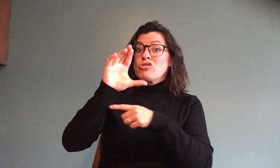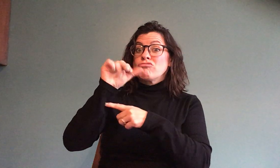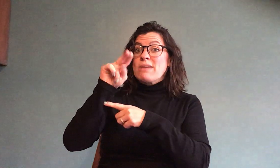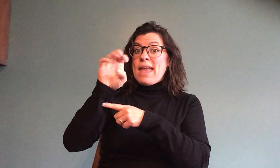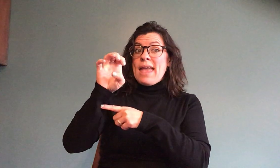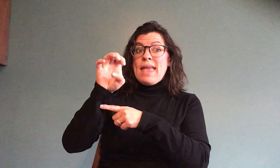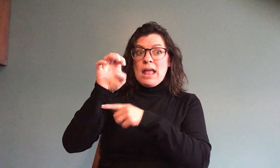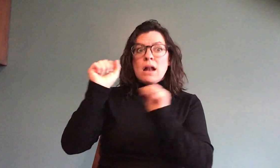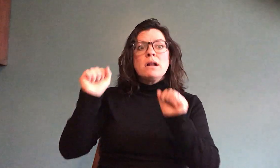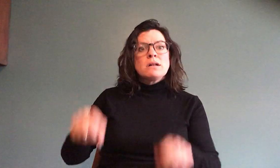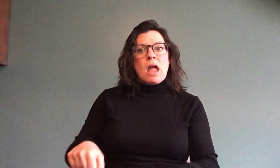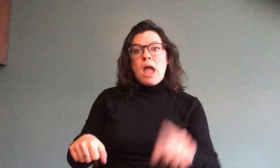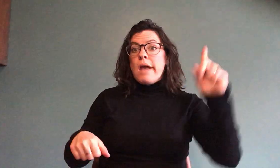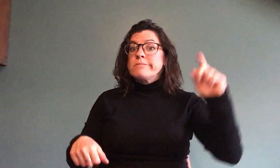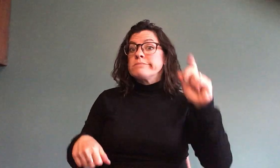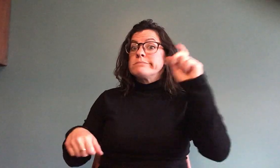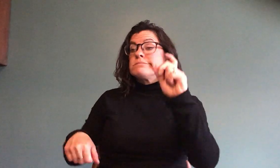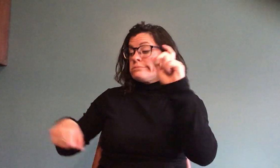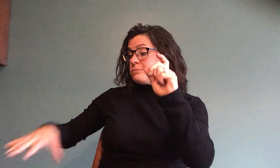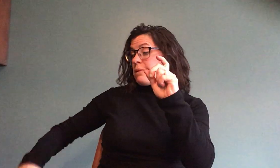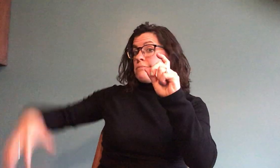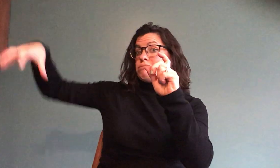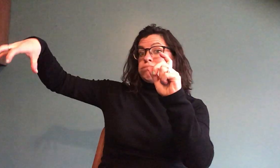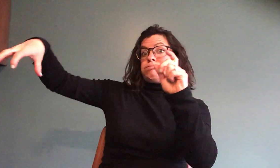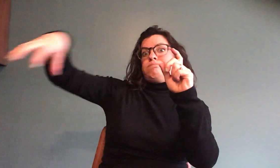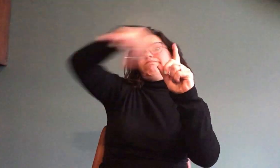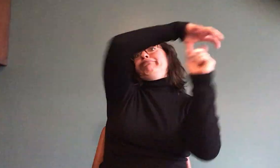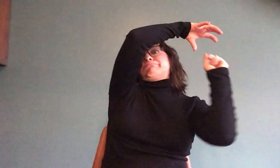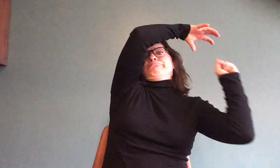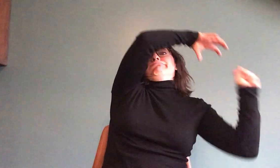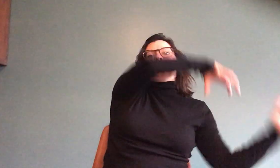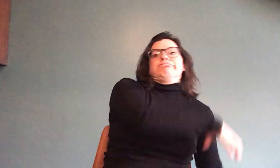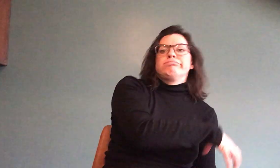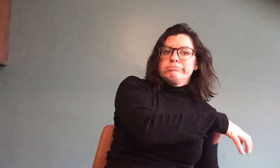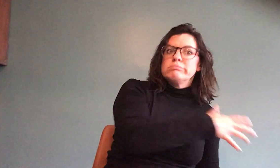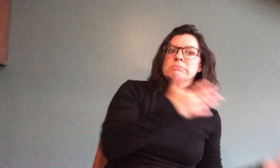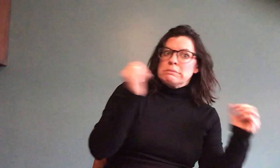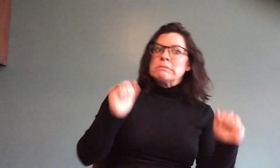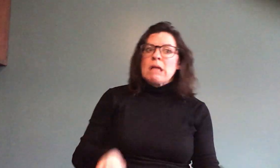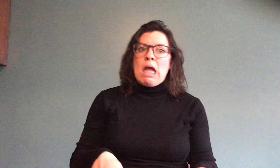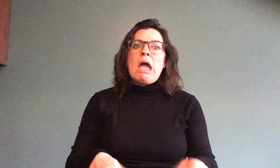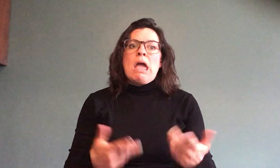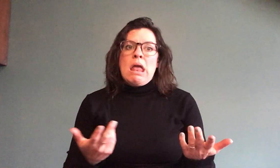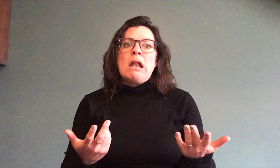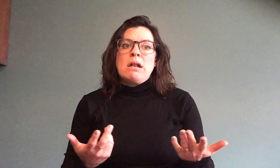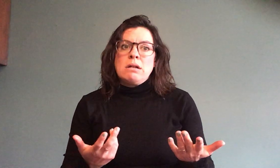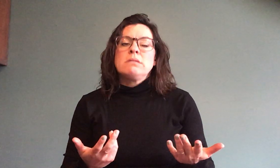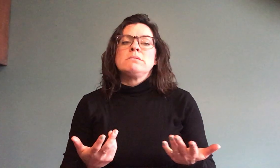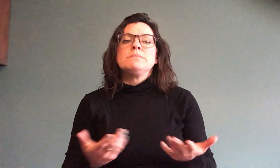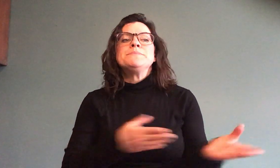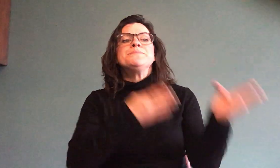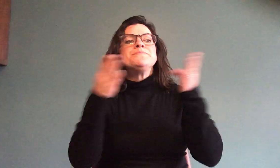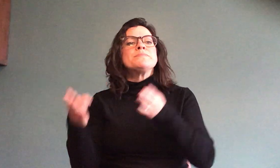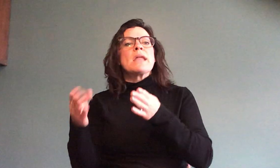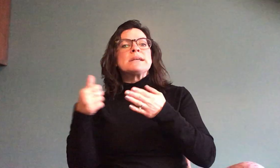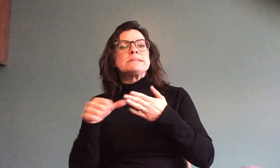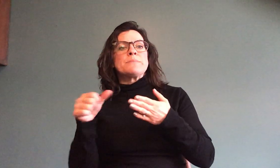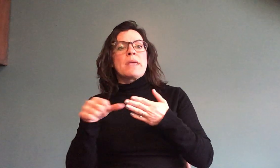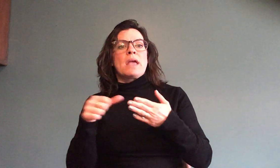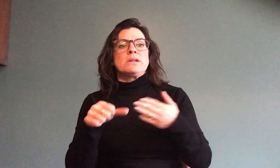well. Okay, moving to the next page. All right, case history. Carpenter was attempting to